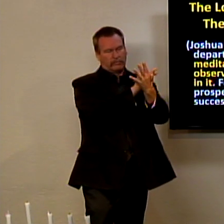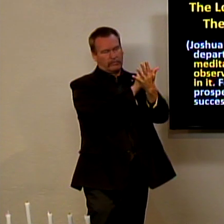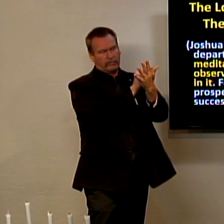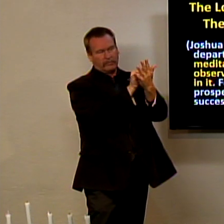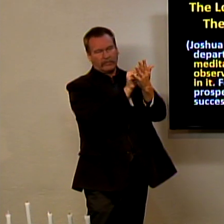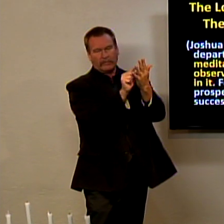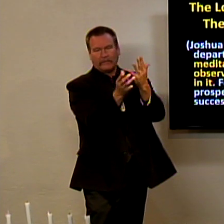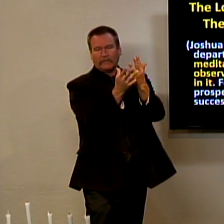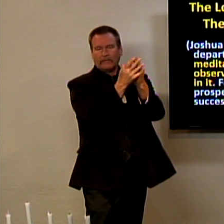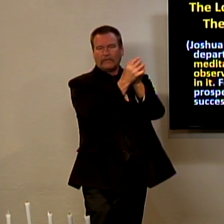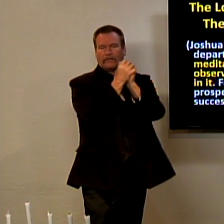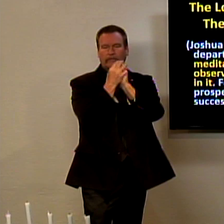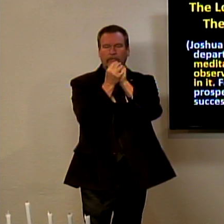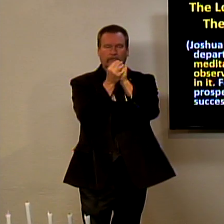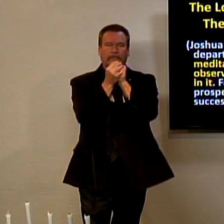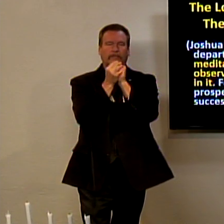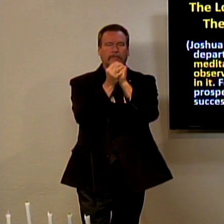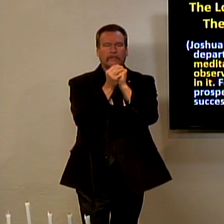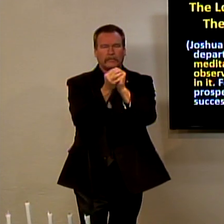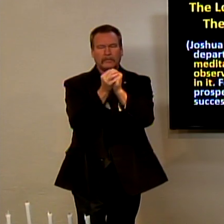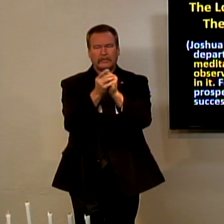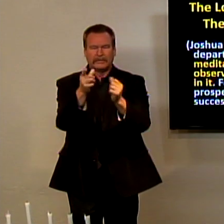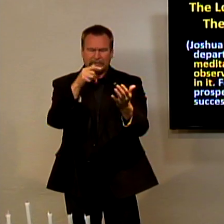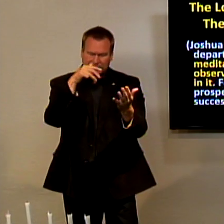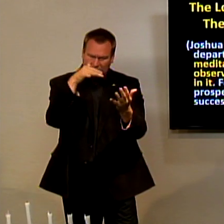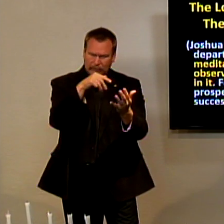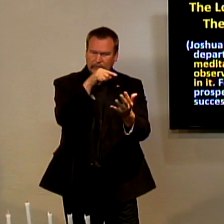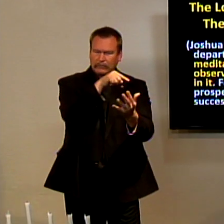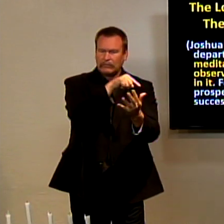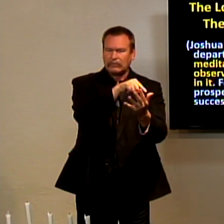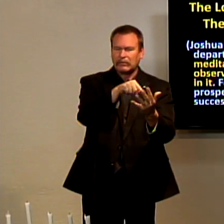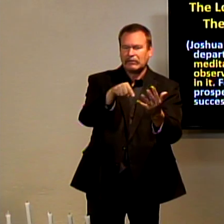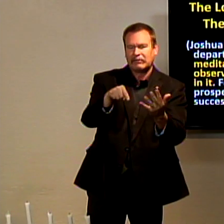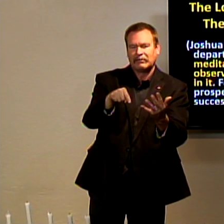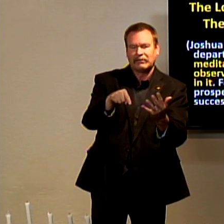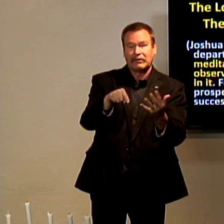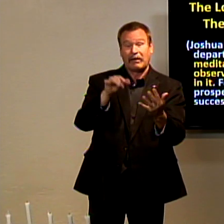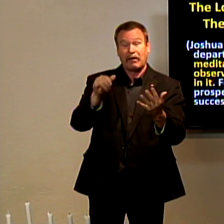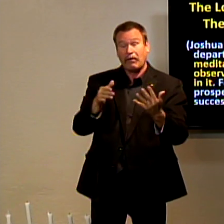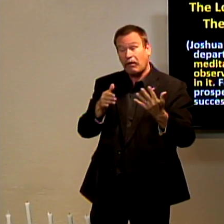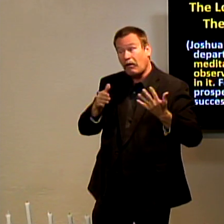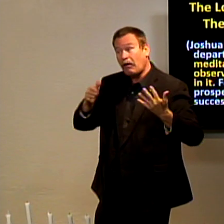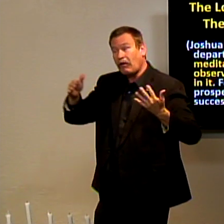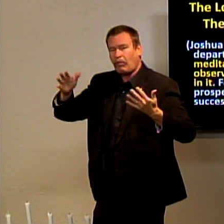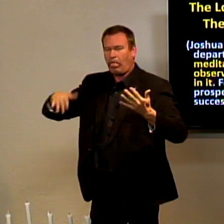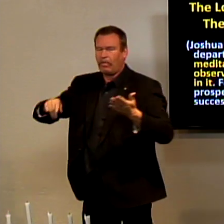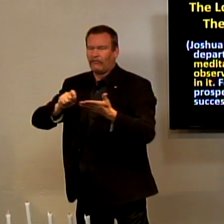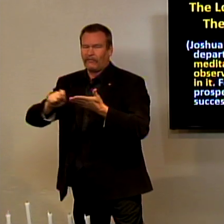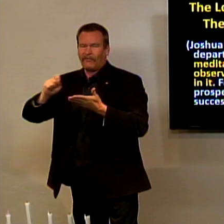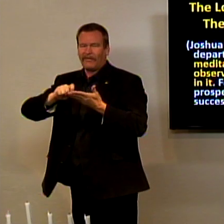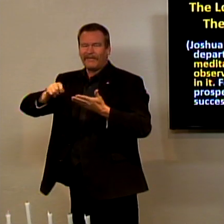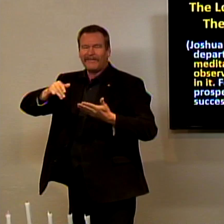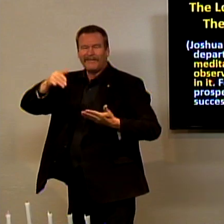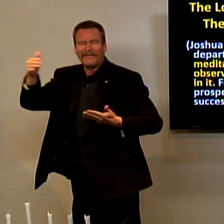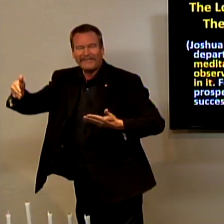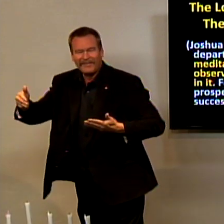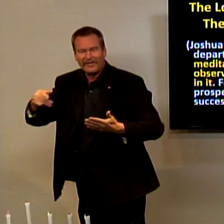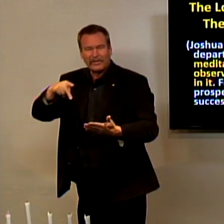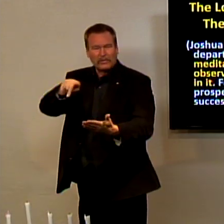are the Pentateuch, the first 5 books of the Old Testament. God was telling Joshua, study. Remember, the rest of